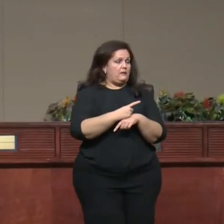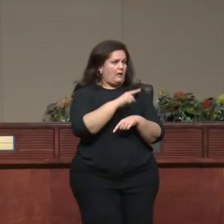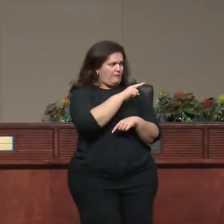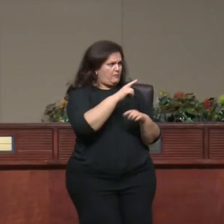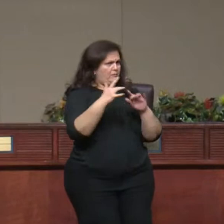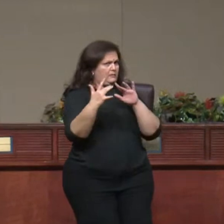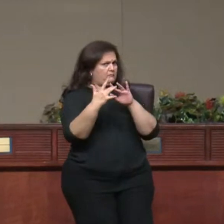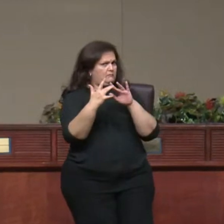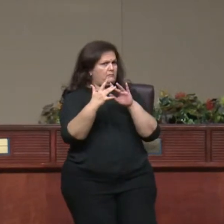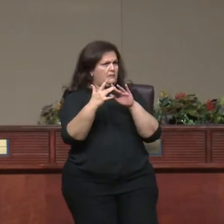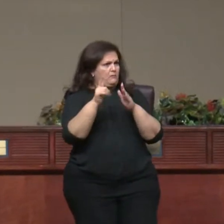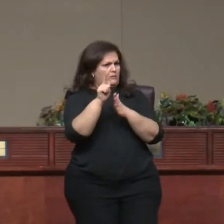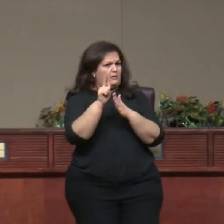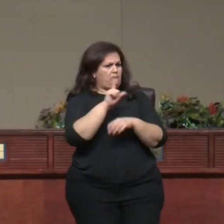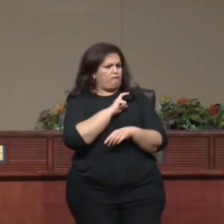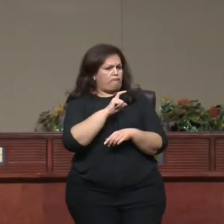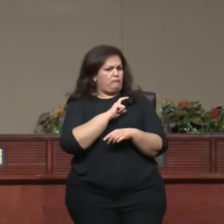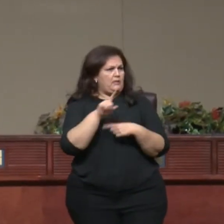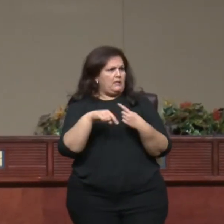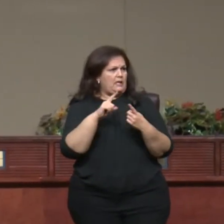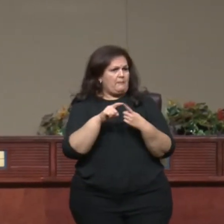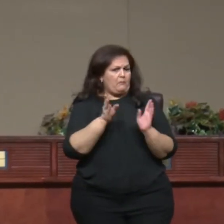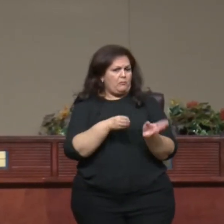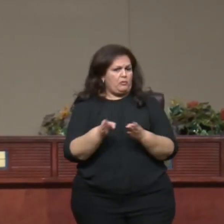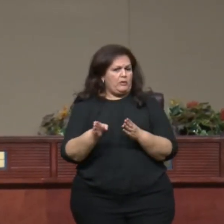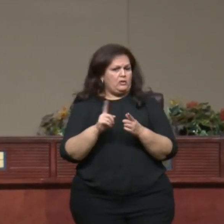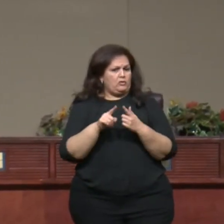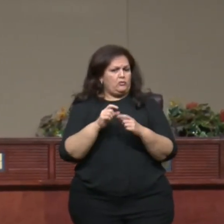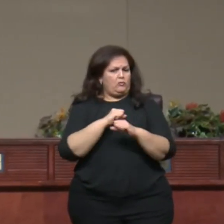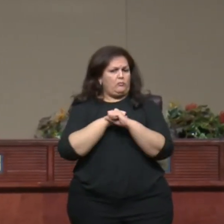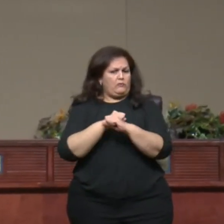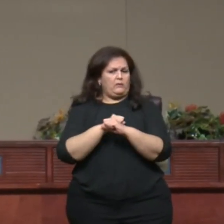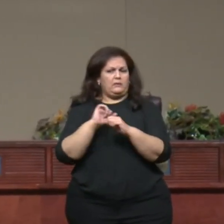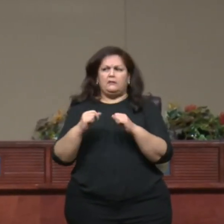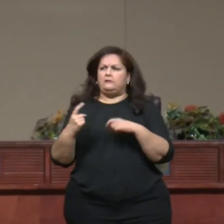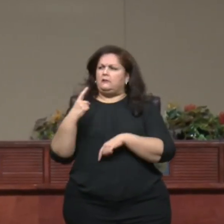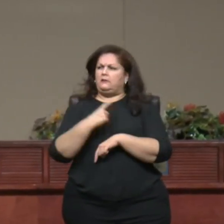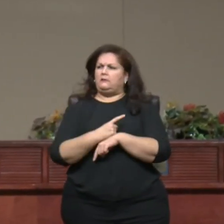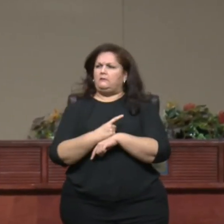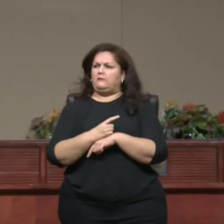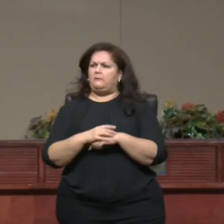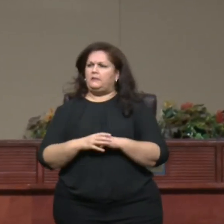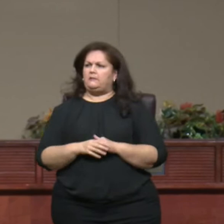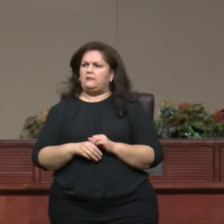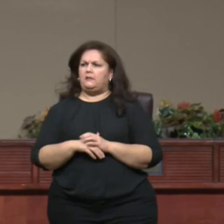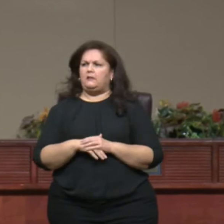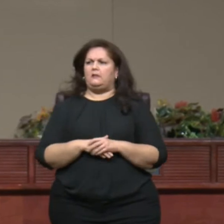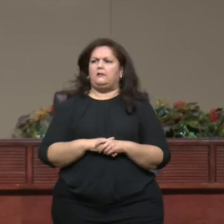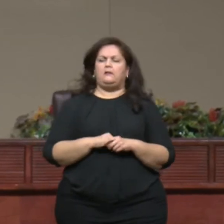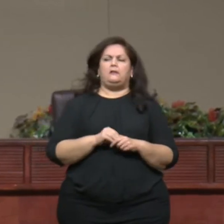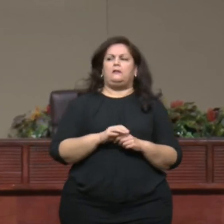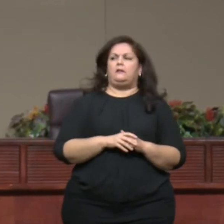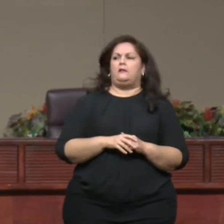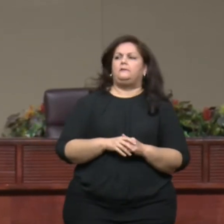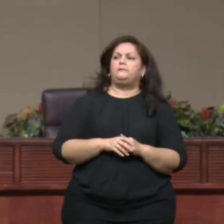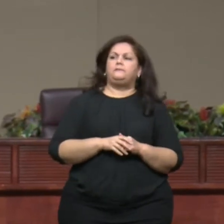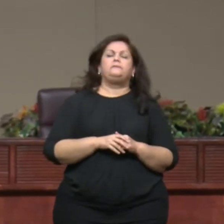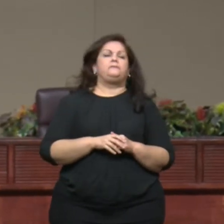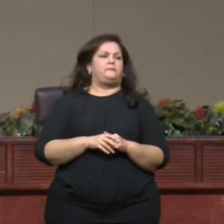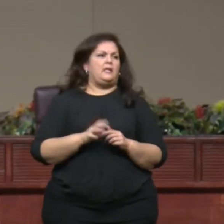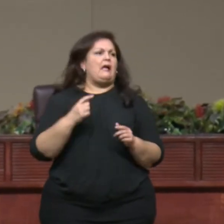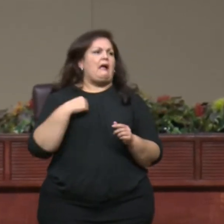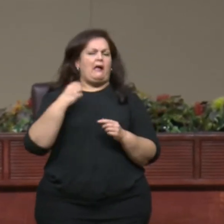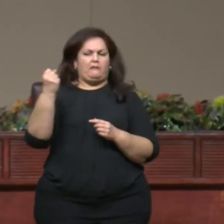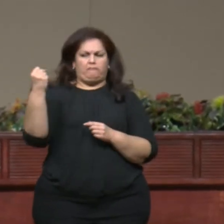been in contact with law enforcement regarding preparations to prevent this from happening? I do receive some